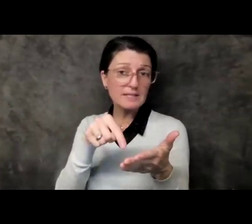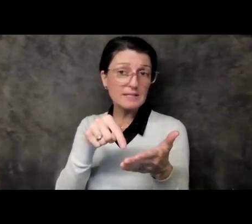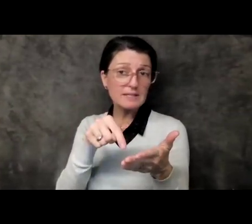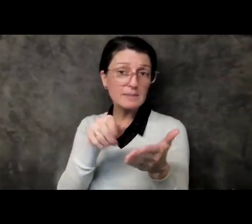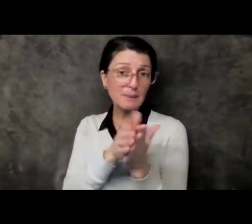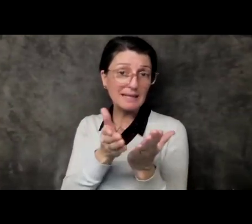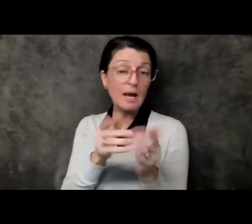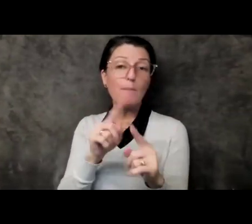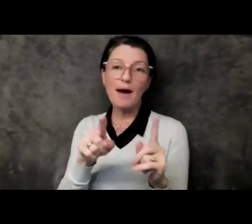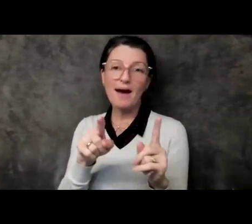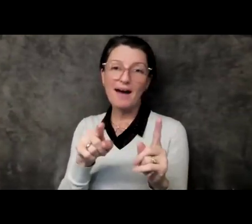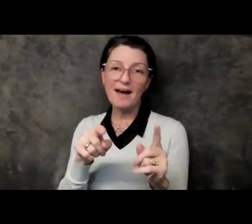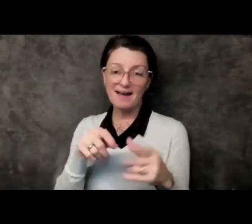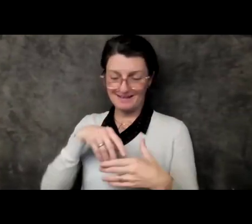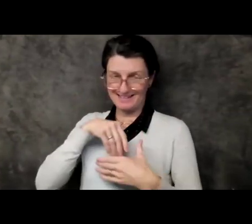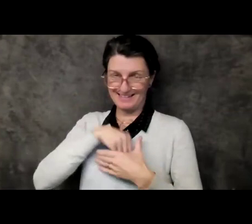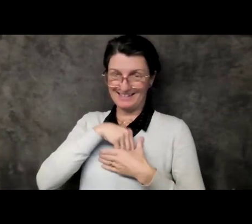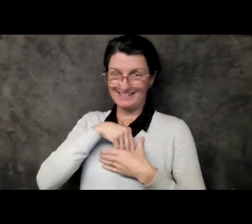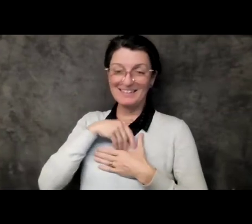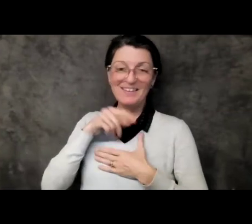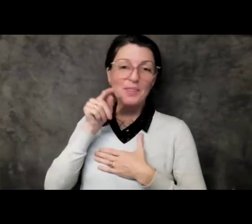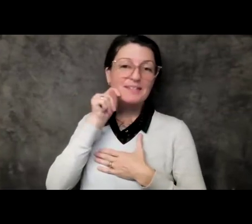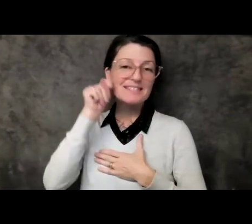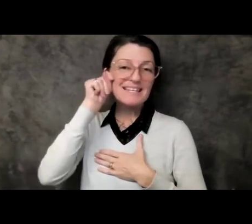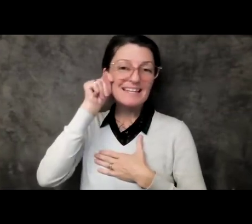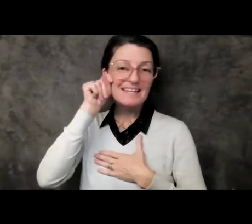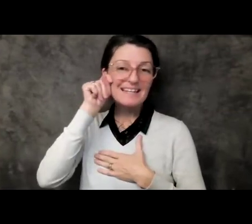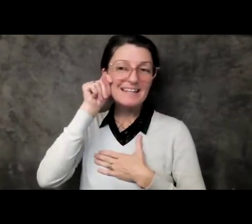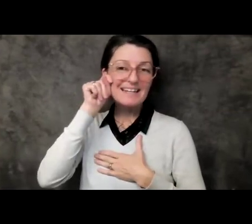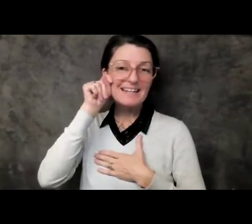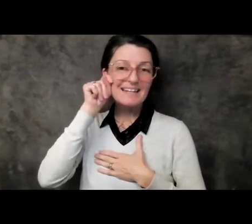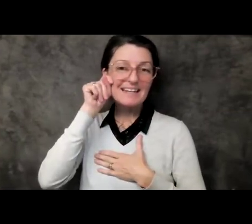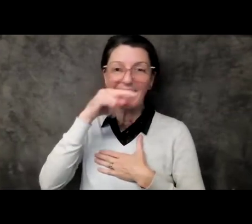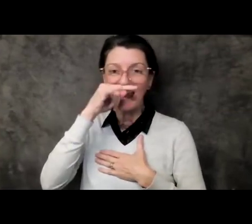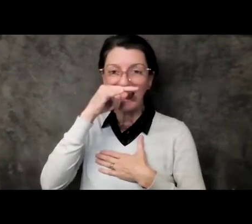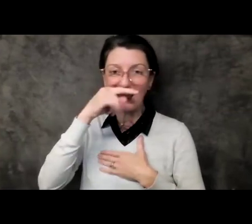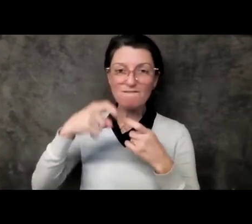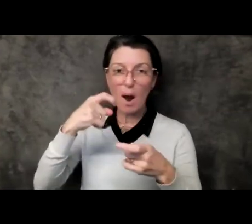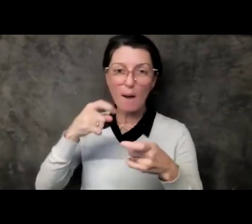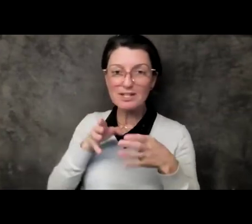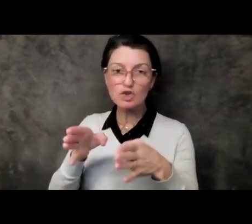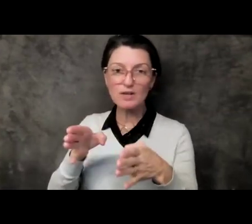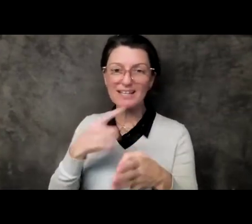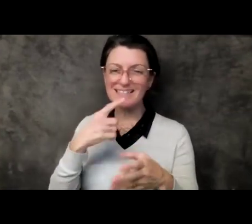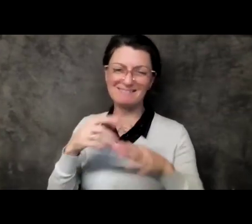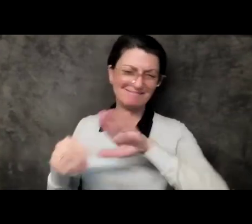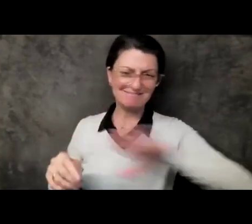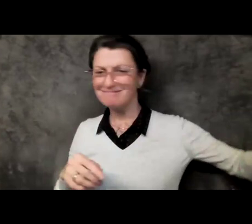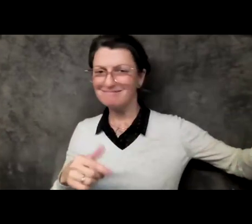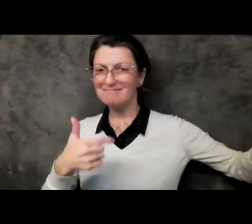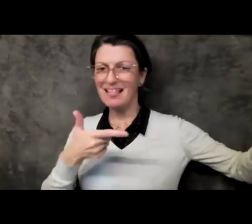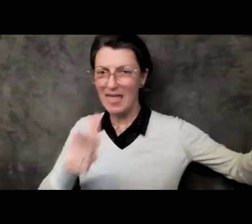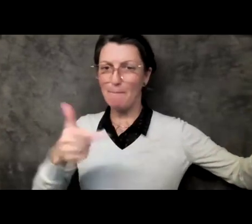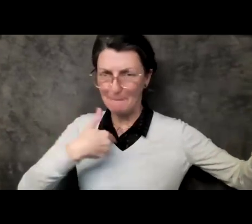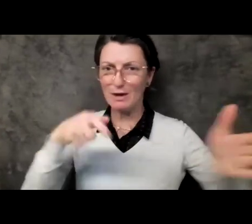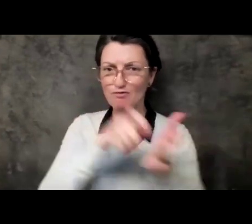the teenage street kid just said, get out of the way, right? Get out of the way. Let me tell the story.